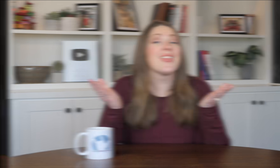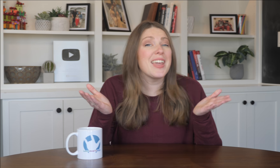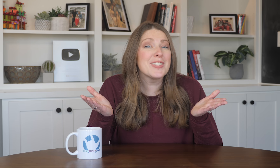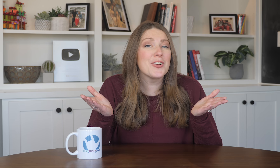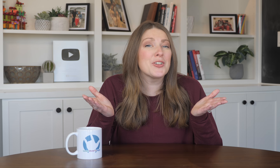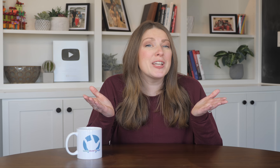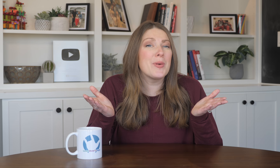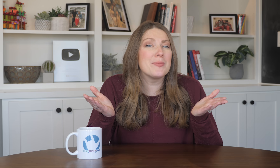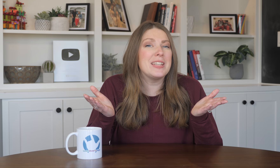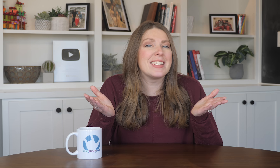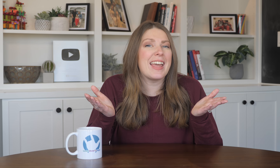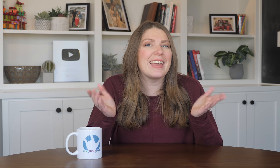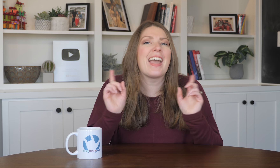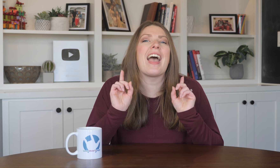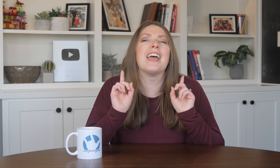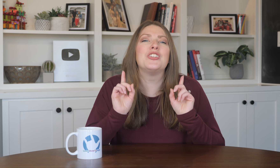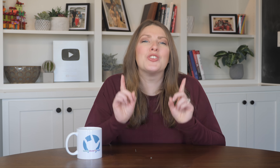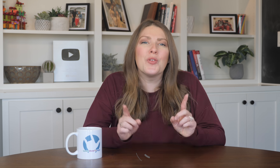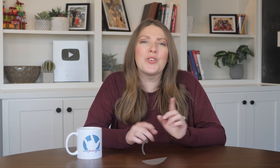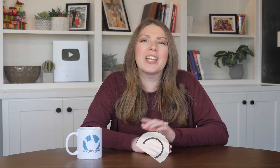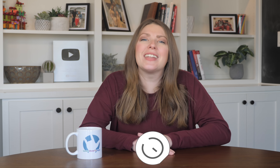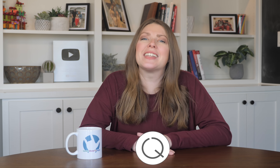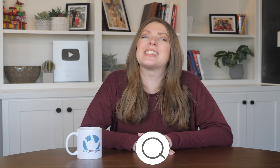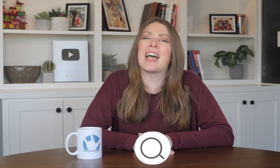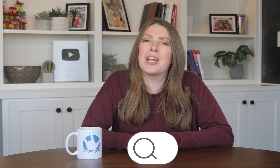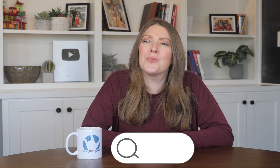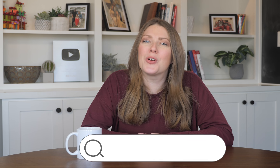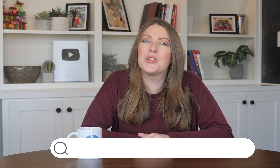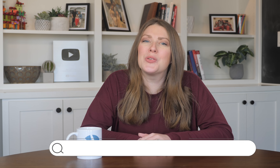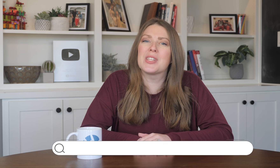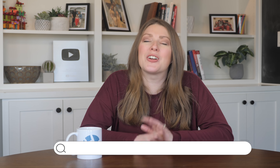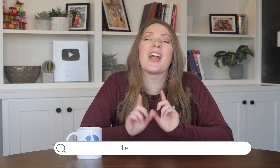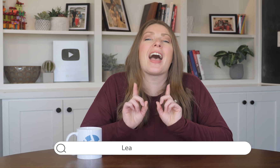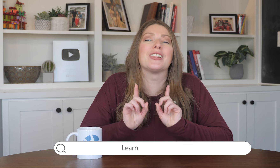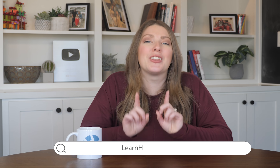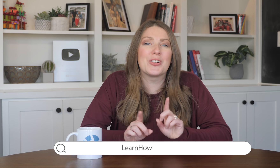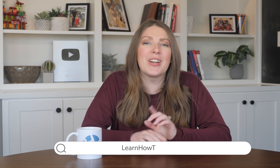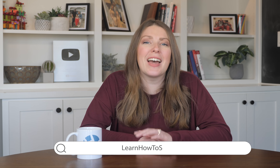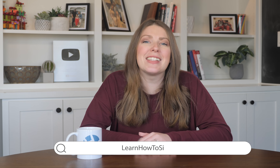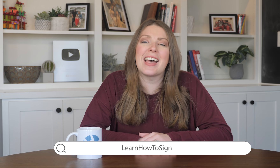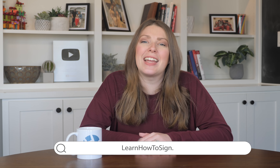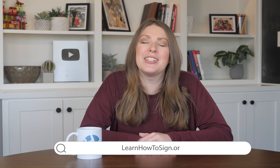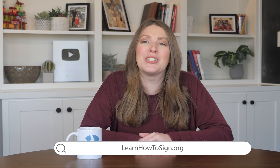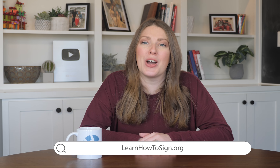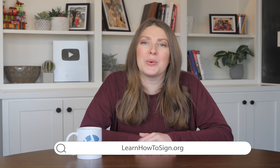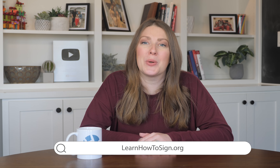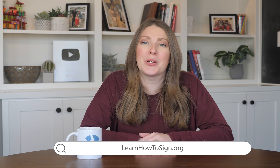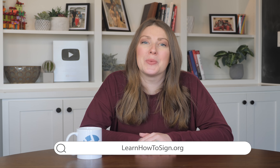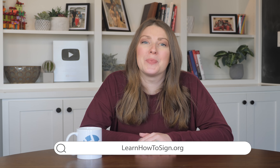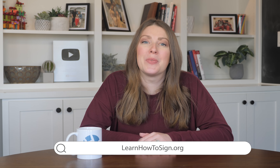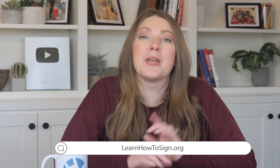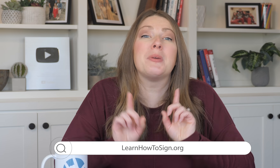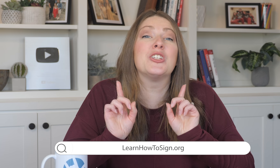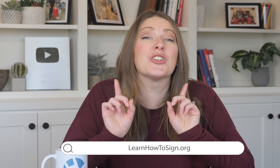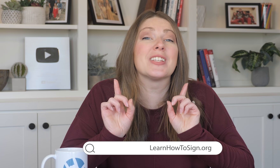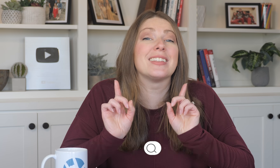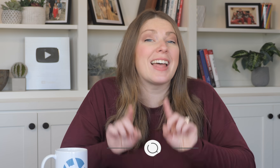Thanks for learning with me today. And don't forget to sign up for our newsletter at learnhowtosign.org.